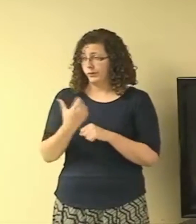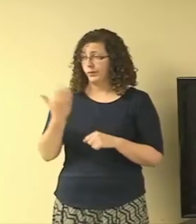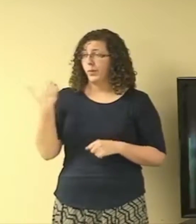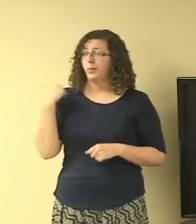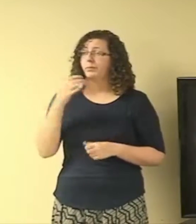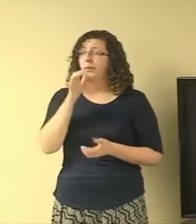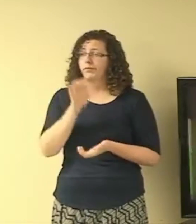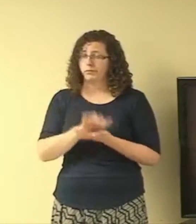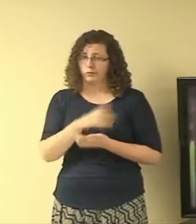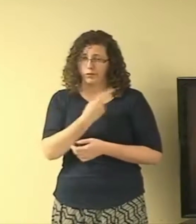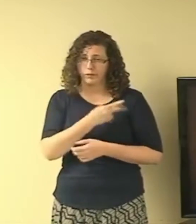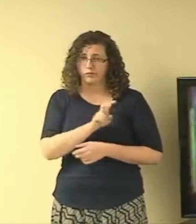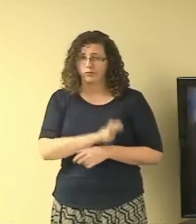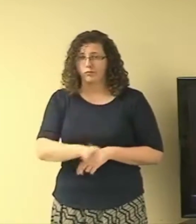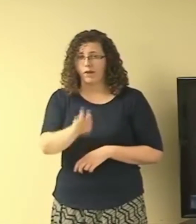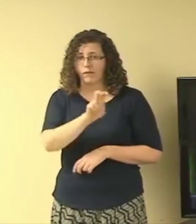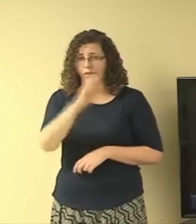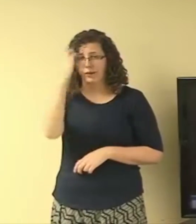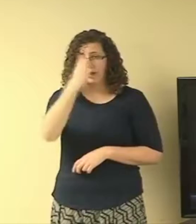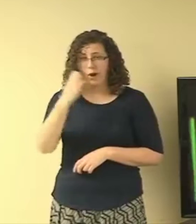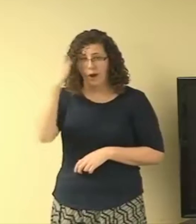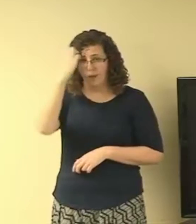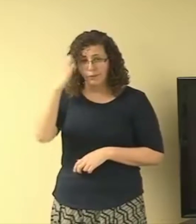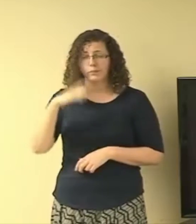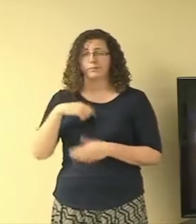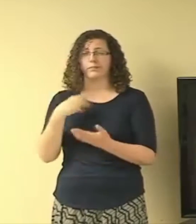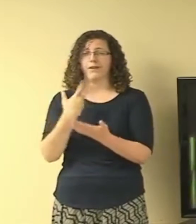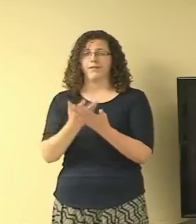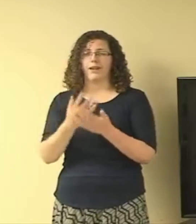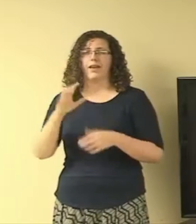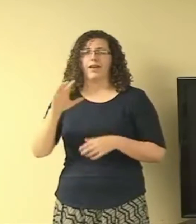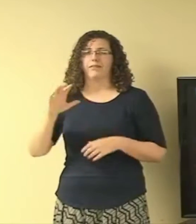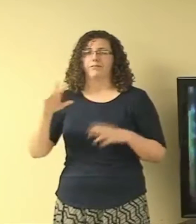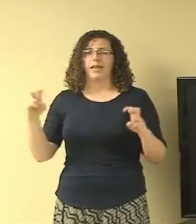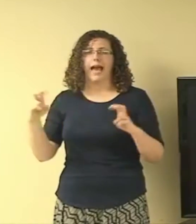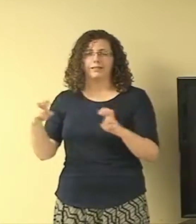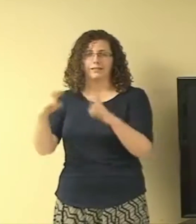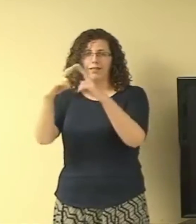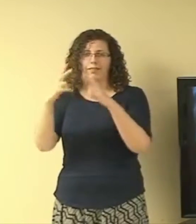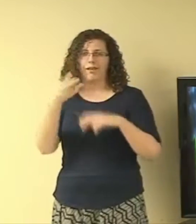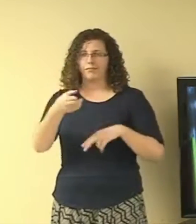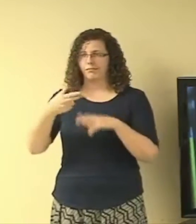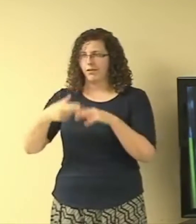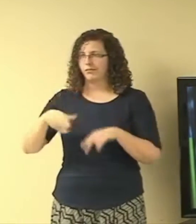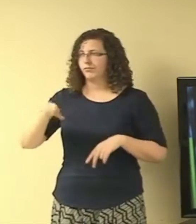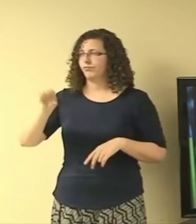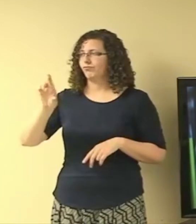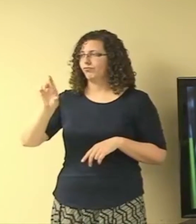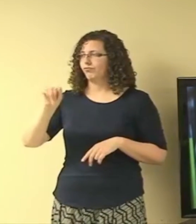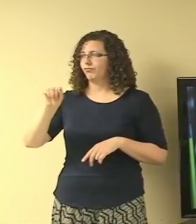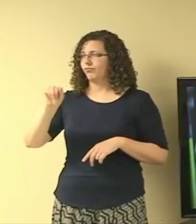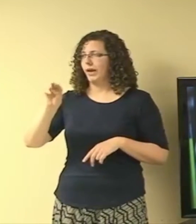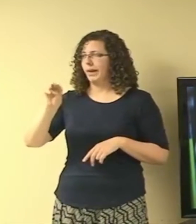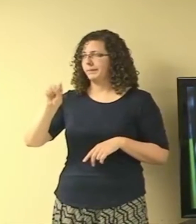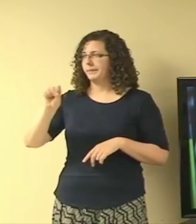travel a little bit in Europe, and we found this castle there that is the Ramsey Castle.